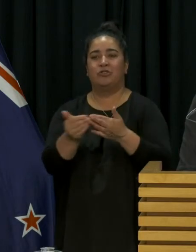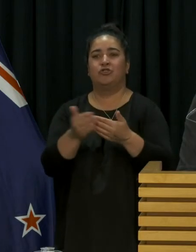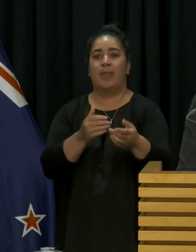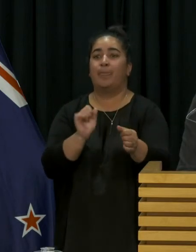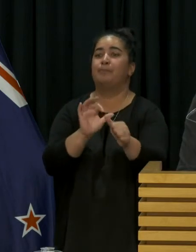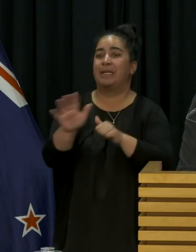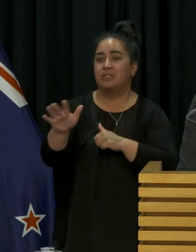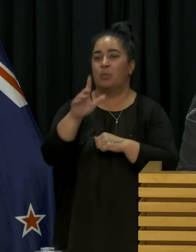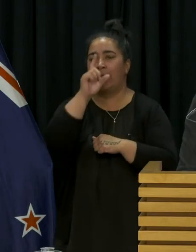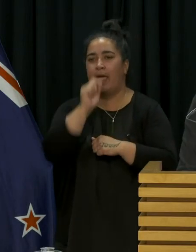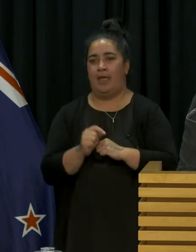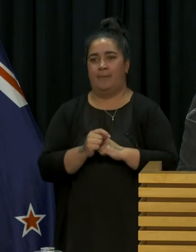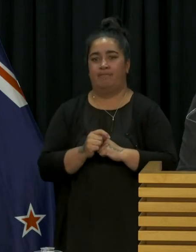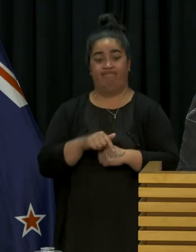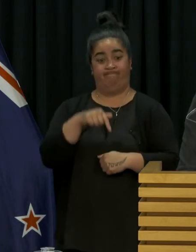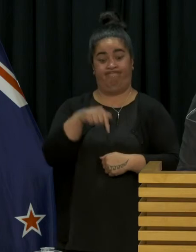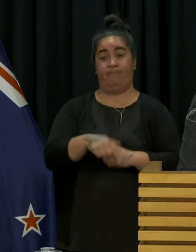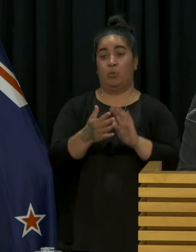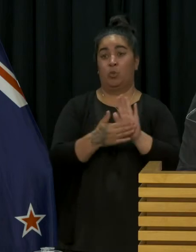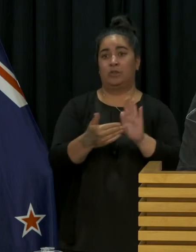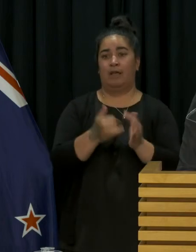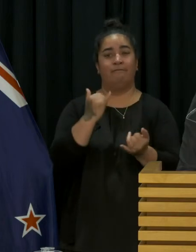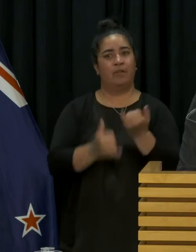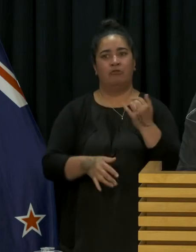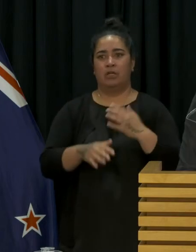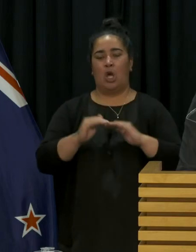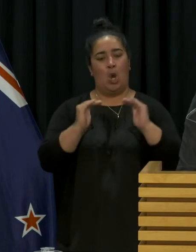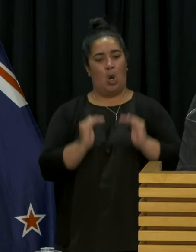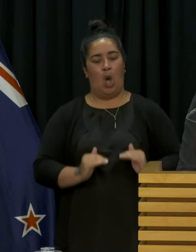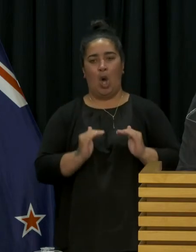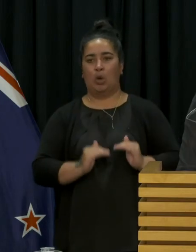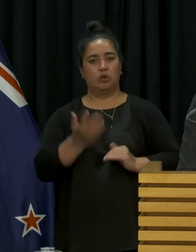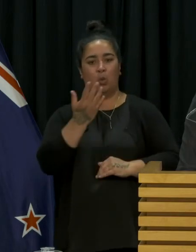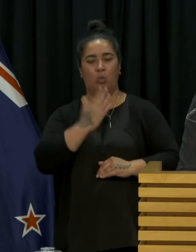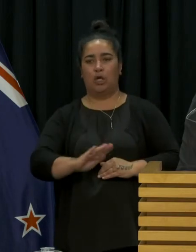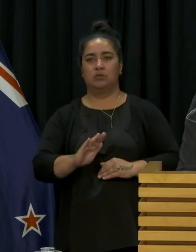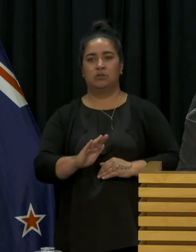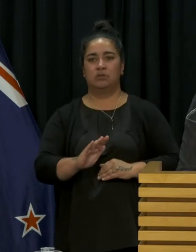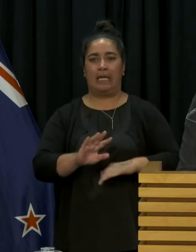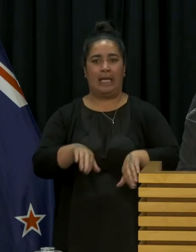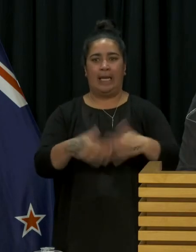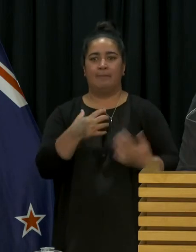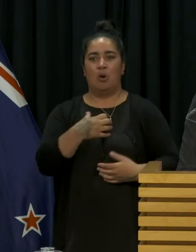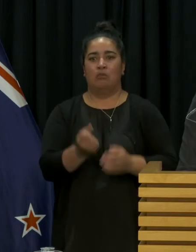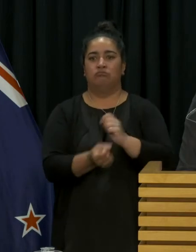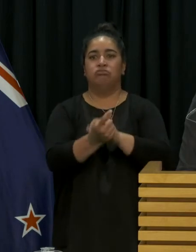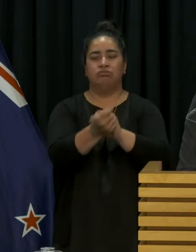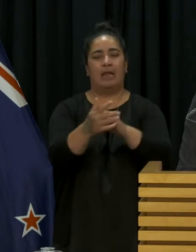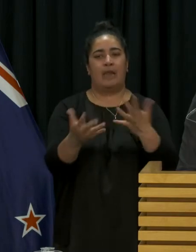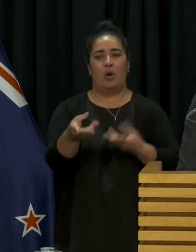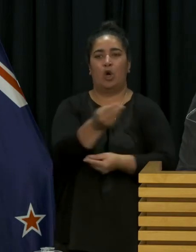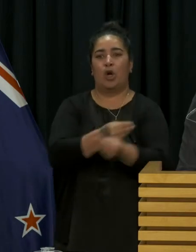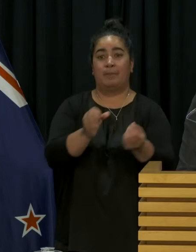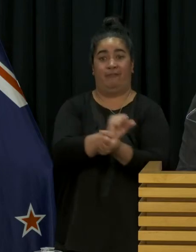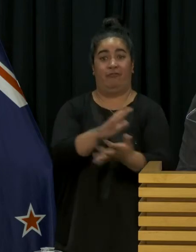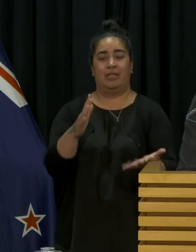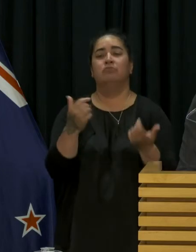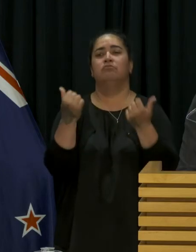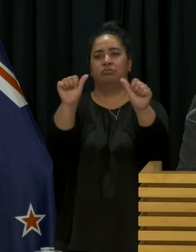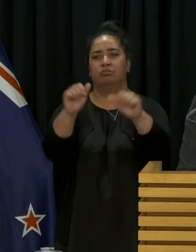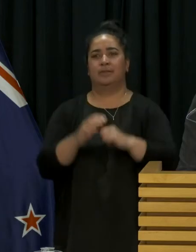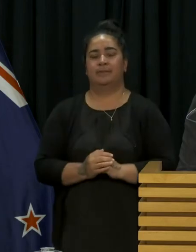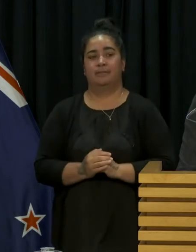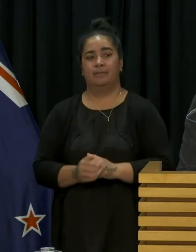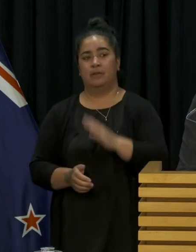have a very low tolerance for risk because we currently have good economic freedom because of that. Just in regard